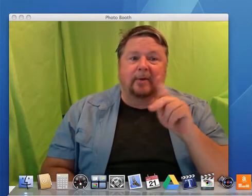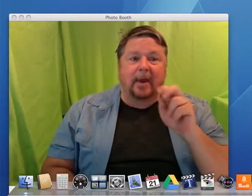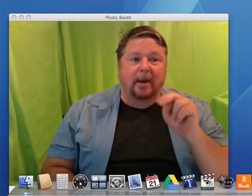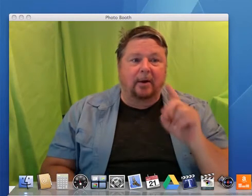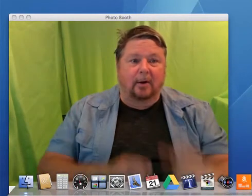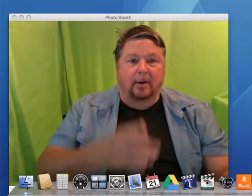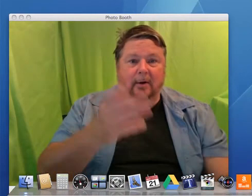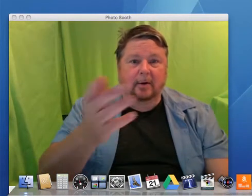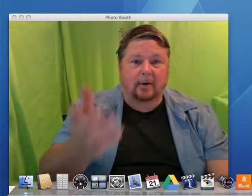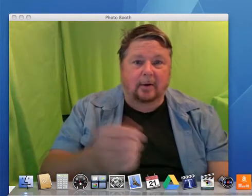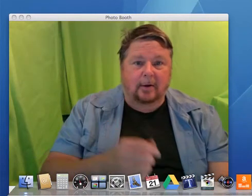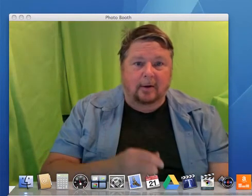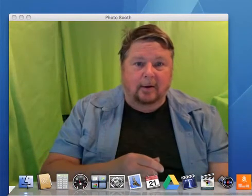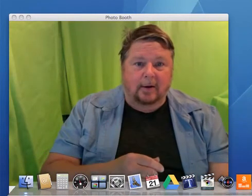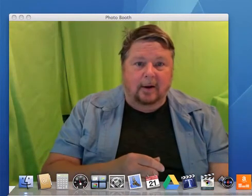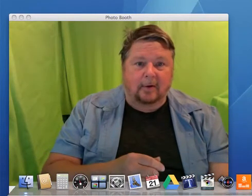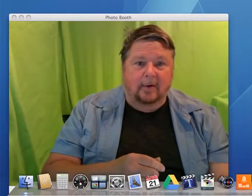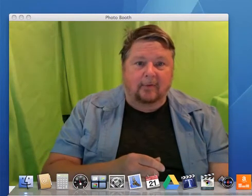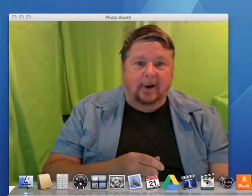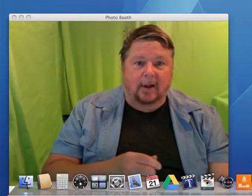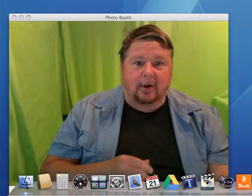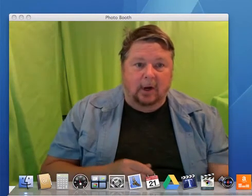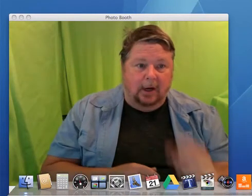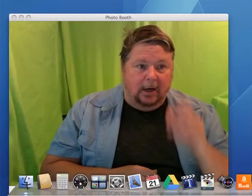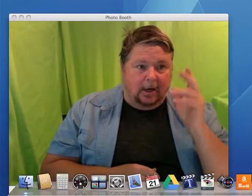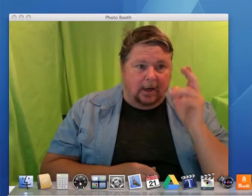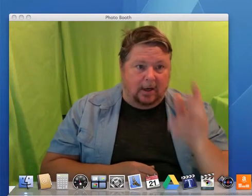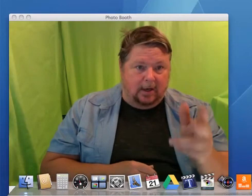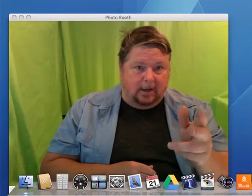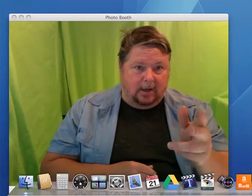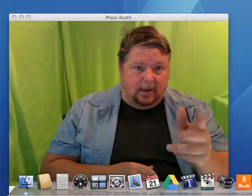Amos Kendall. Nice looking fellow there.